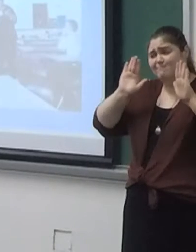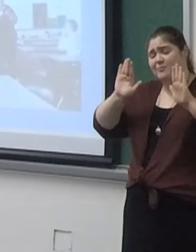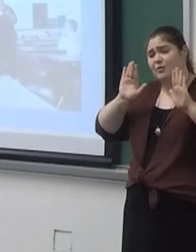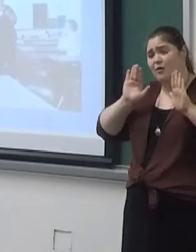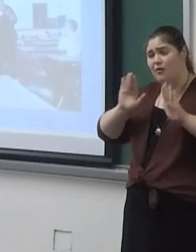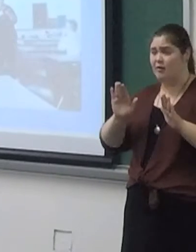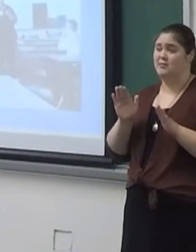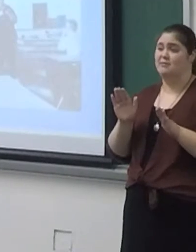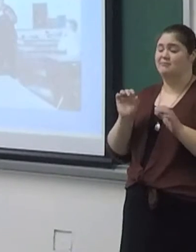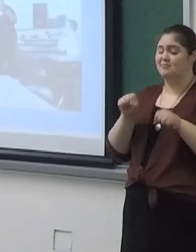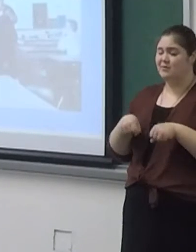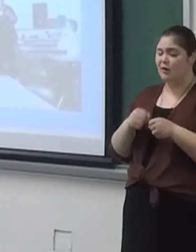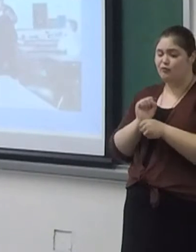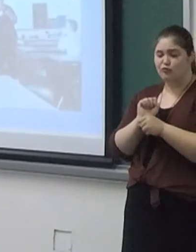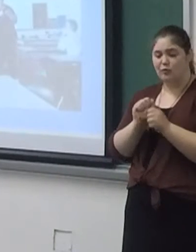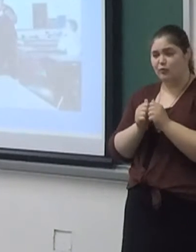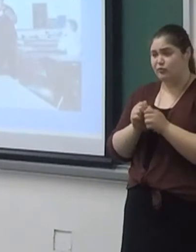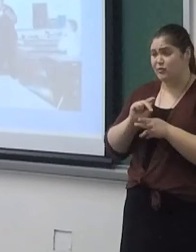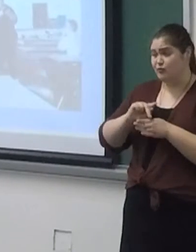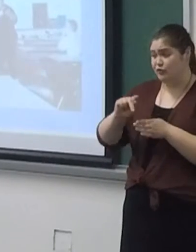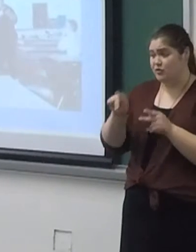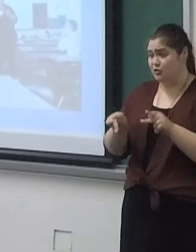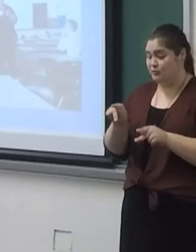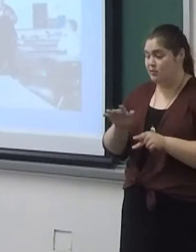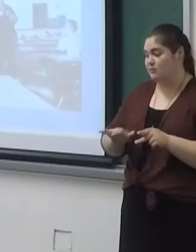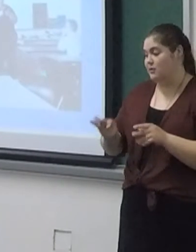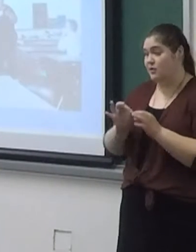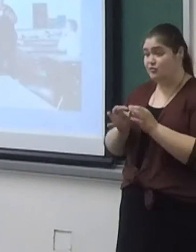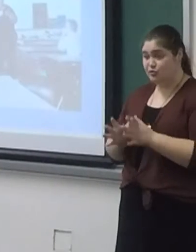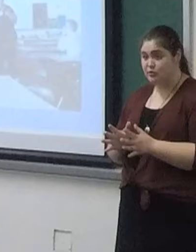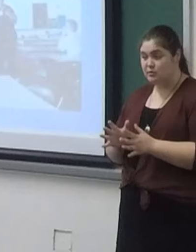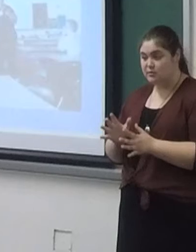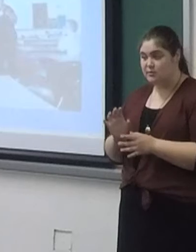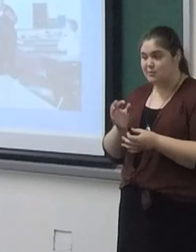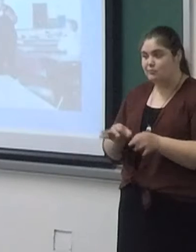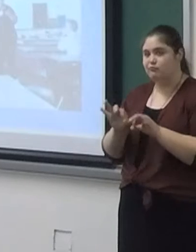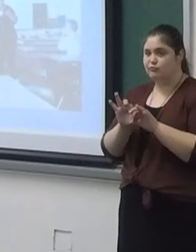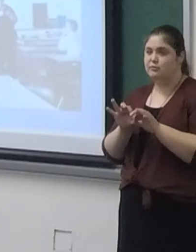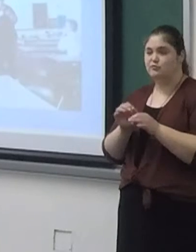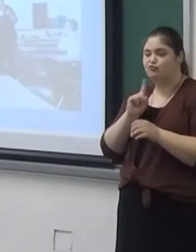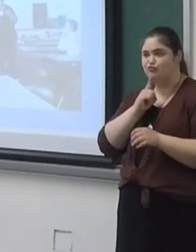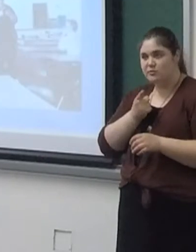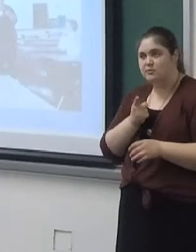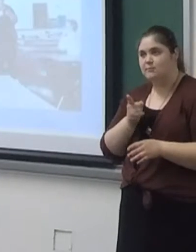with professionals in the field that you want to go into, and just take all that you can from every experience.